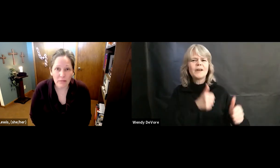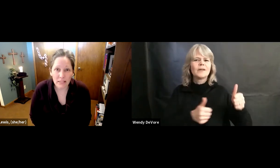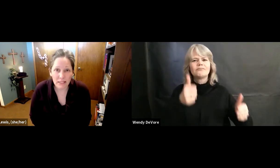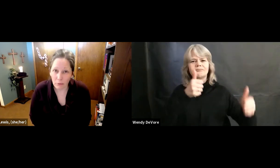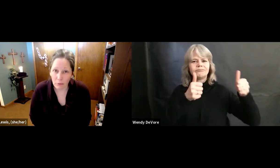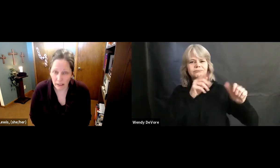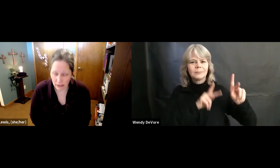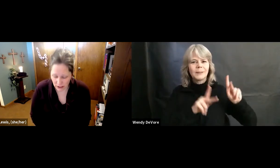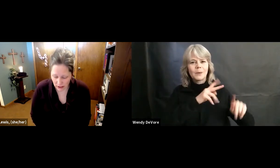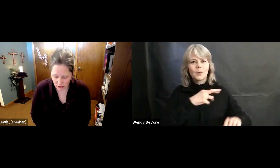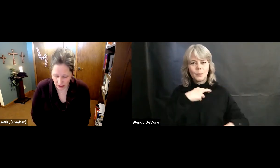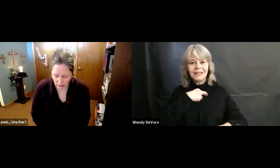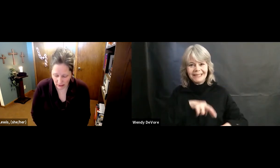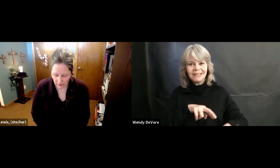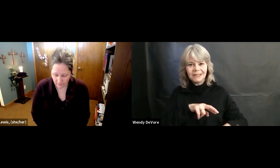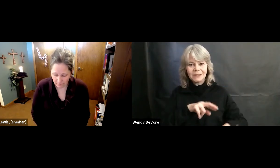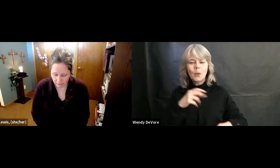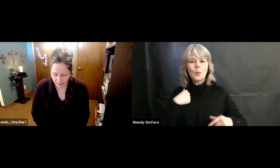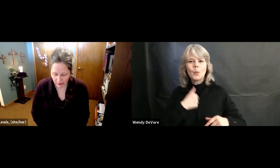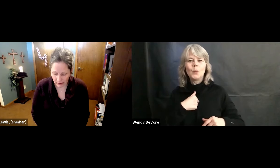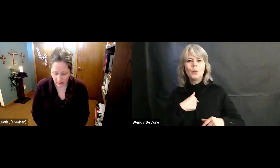We miss the point that Jesus is trying to make.